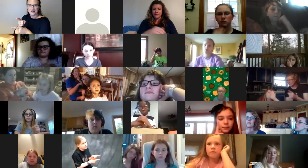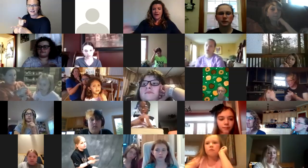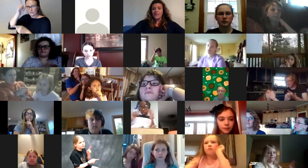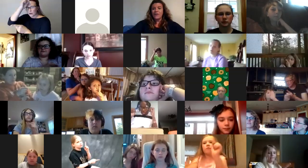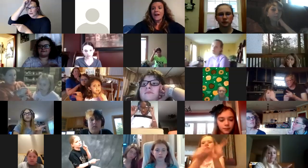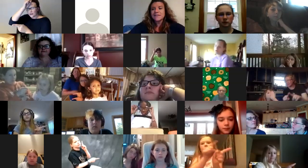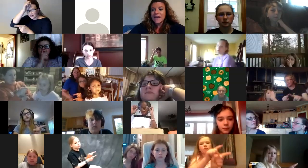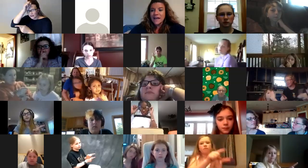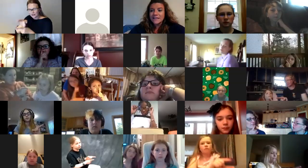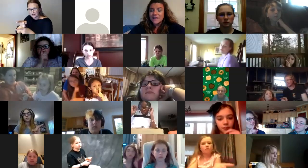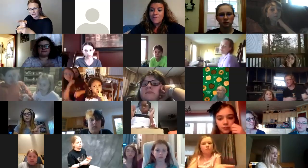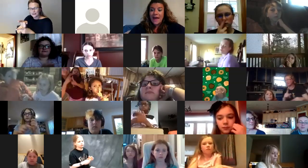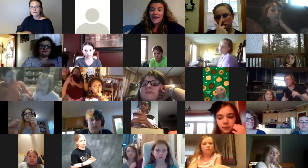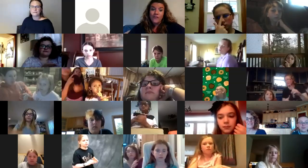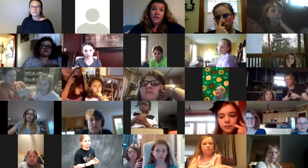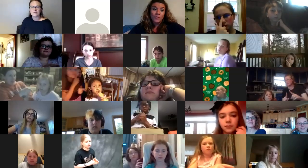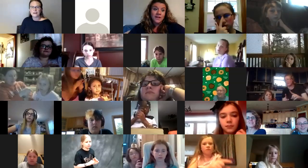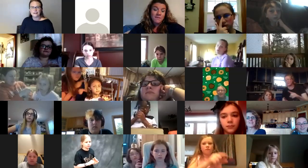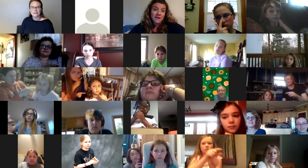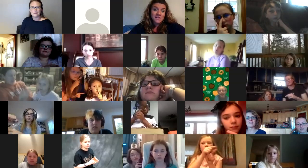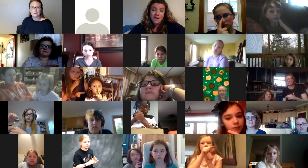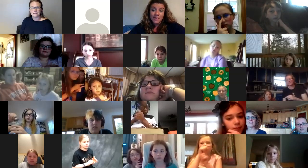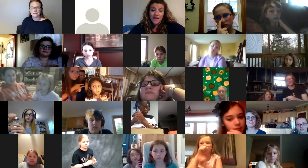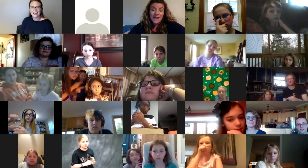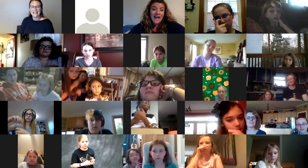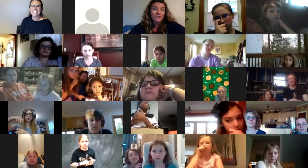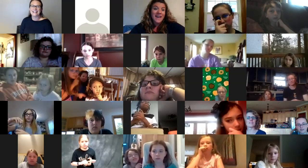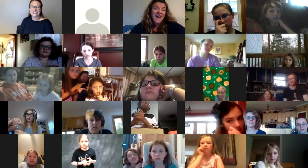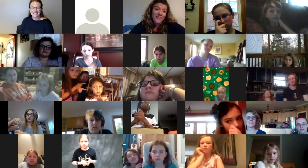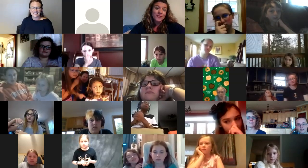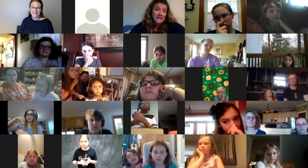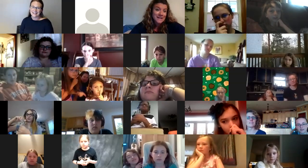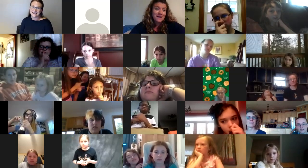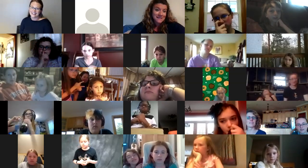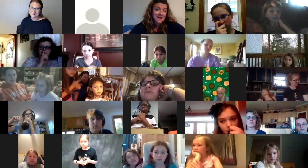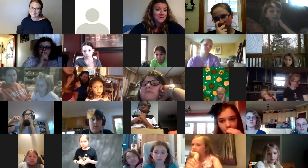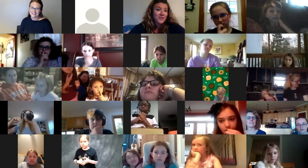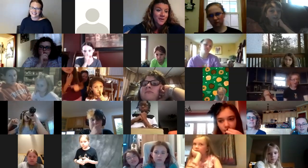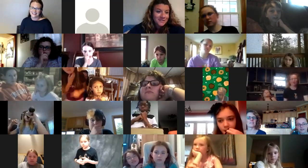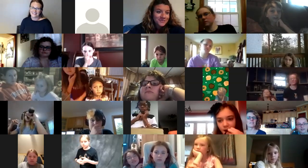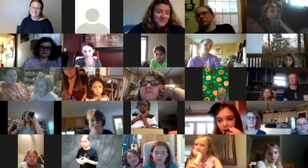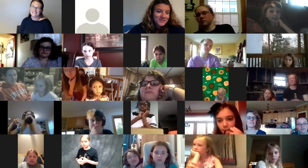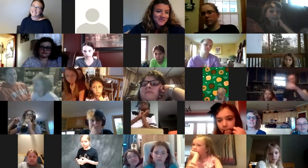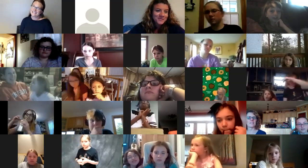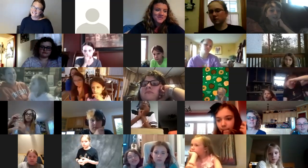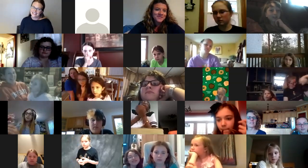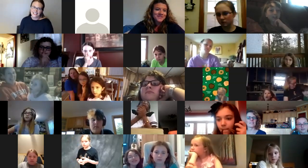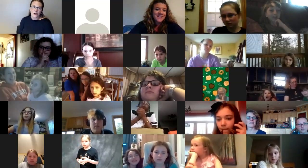And then they're asking, is it bad if we really mess up? And have we ever really messed up before?